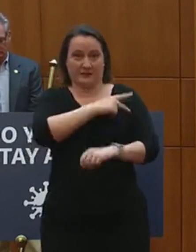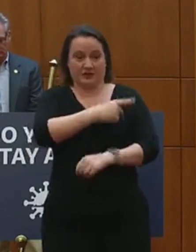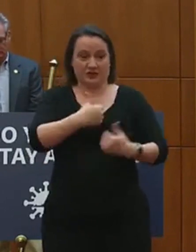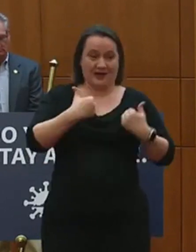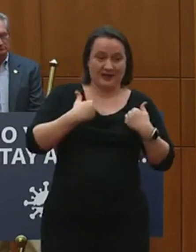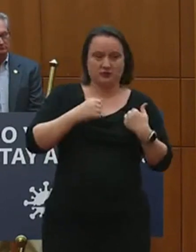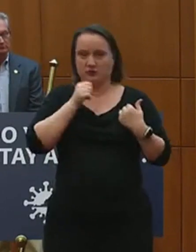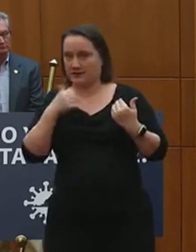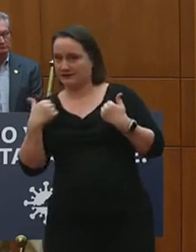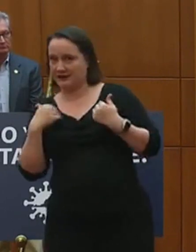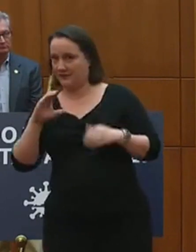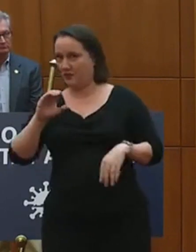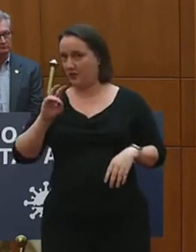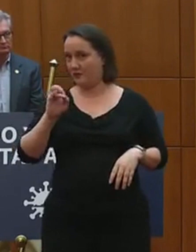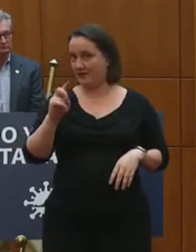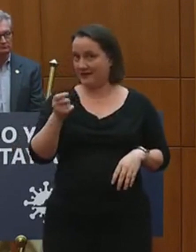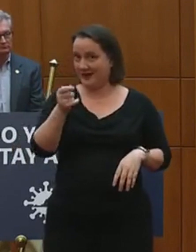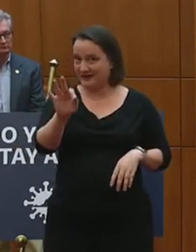an important tool.